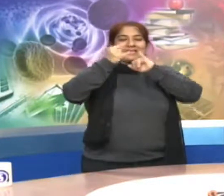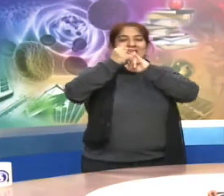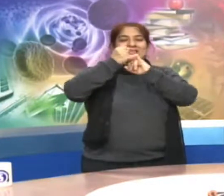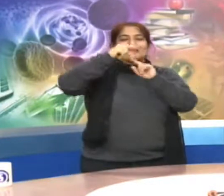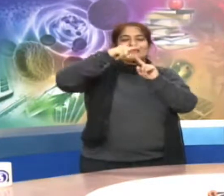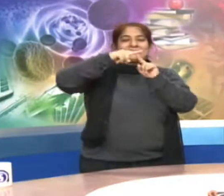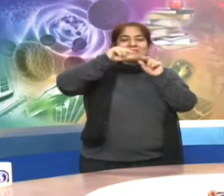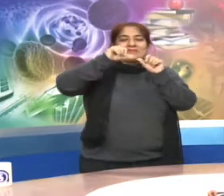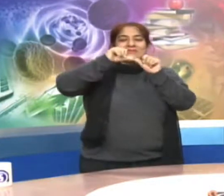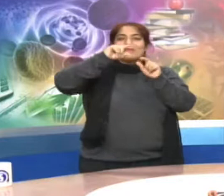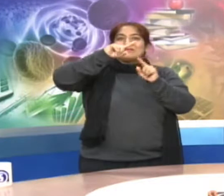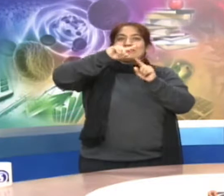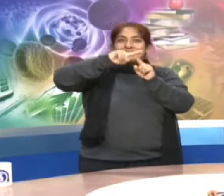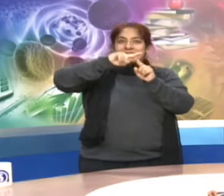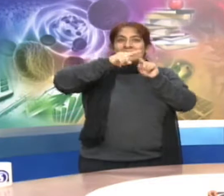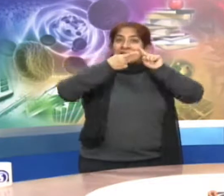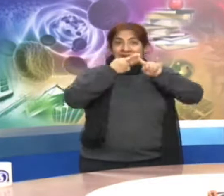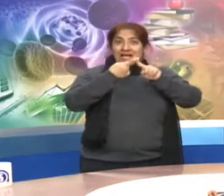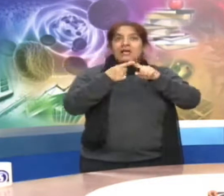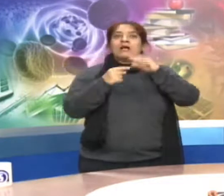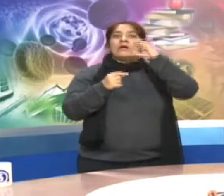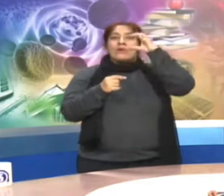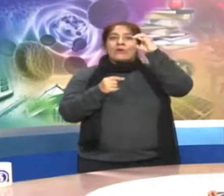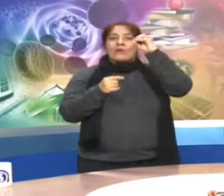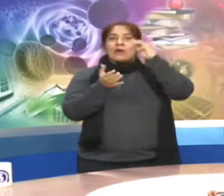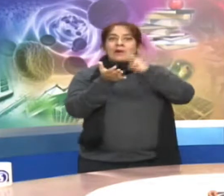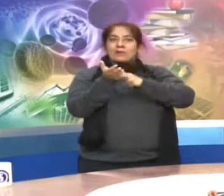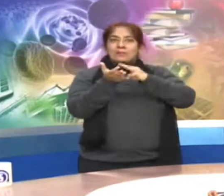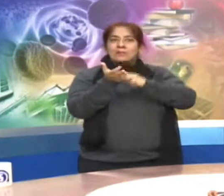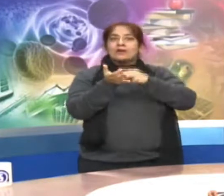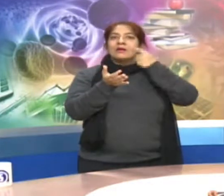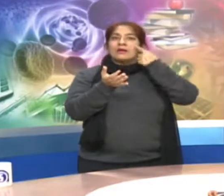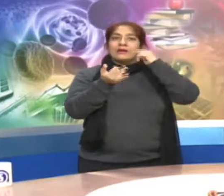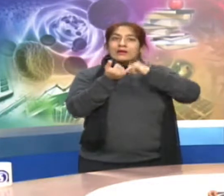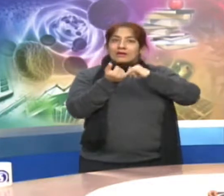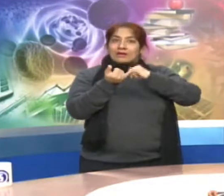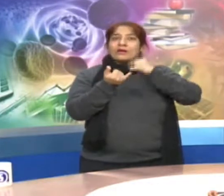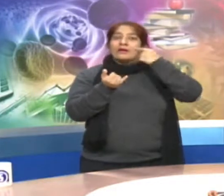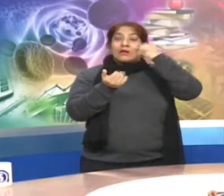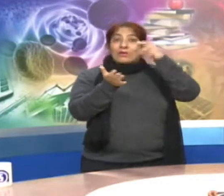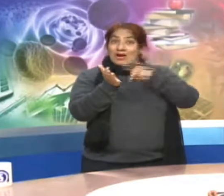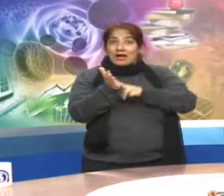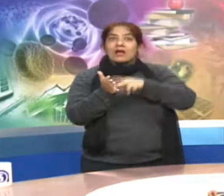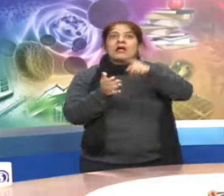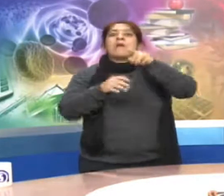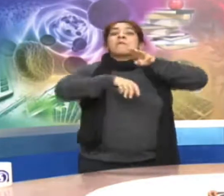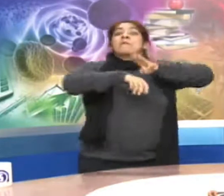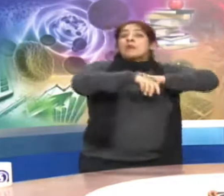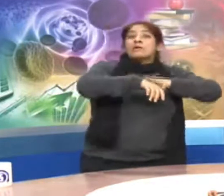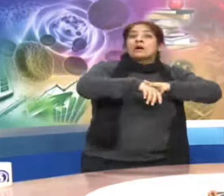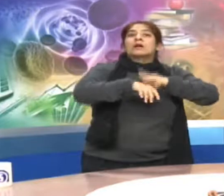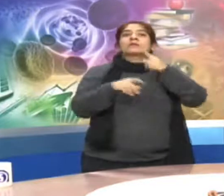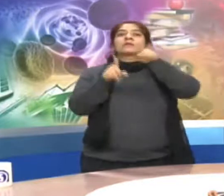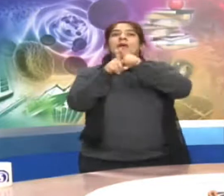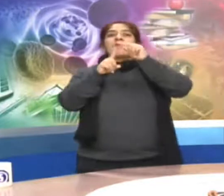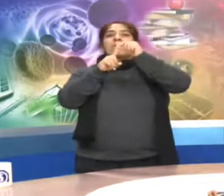Second is state commission. In state commission, the members are president.